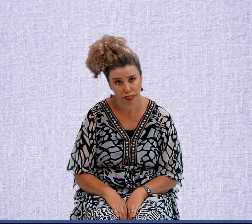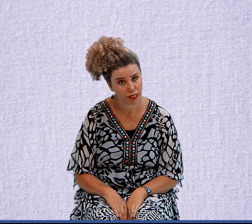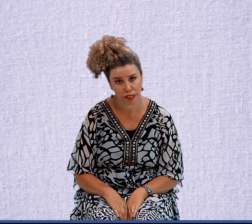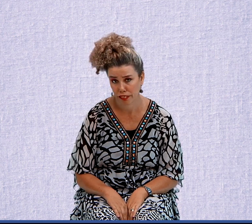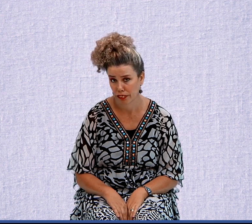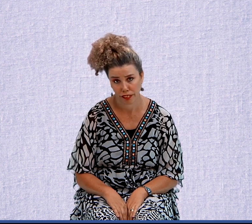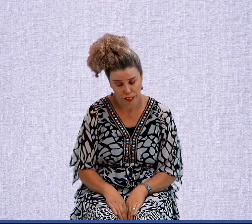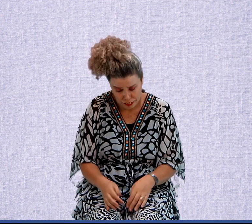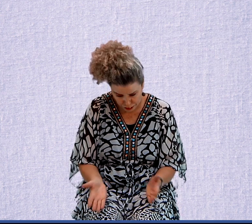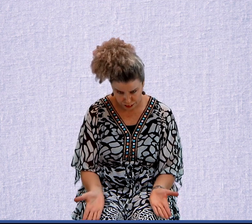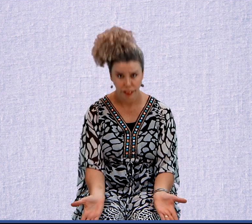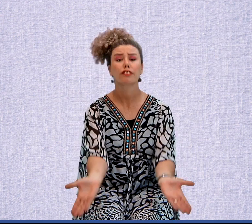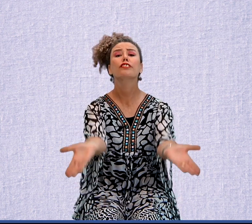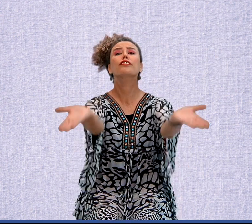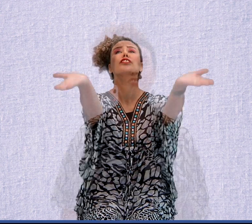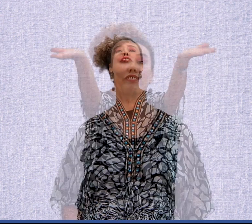was wrong.